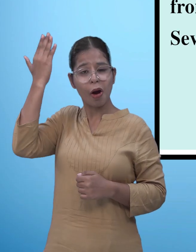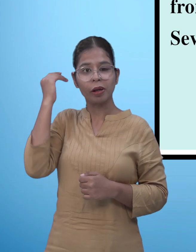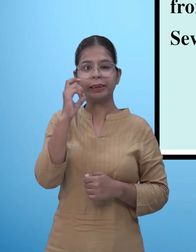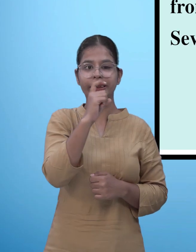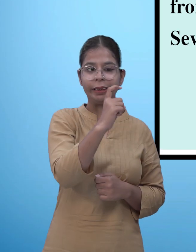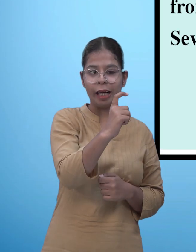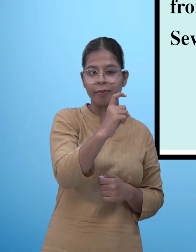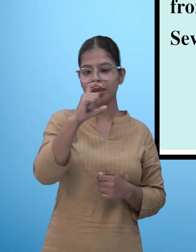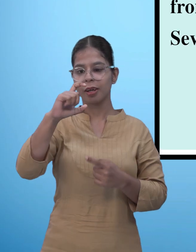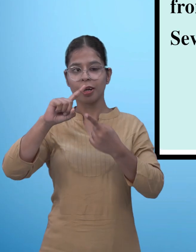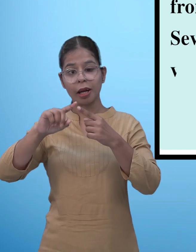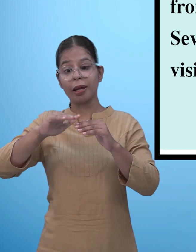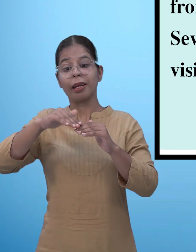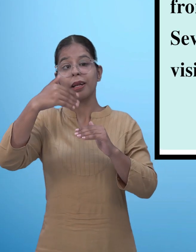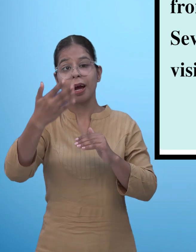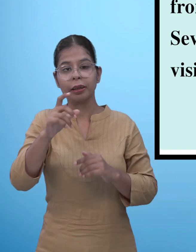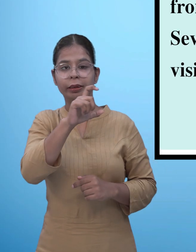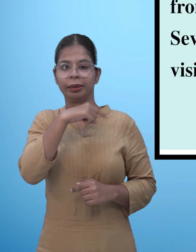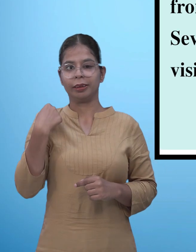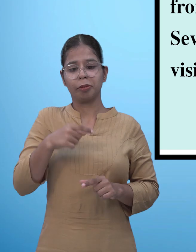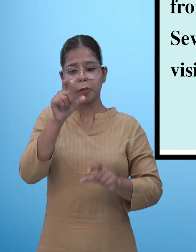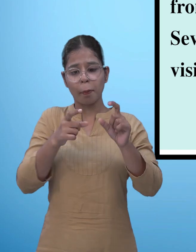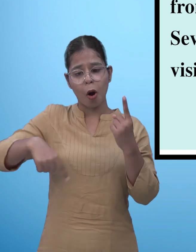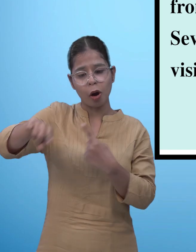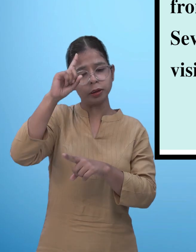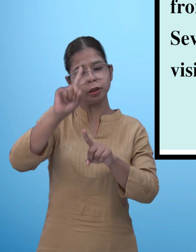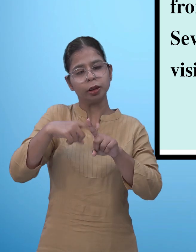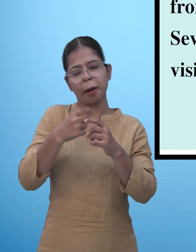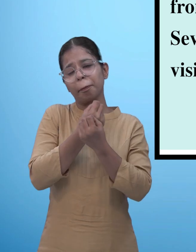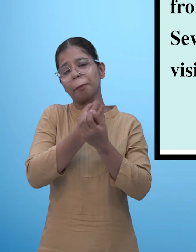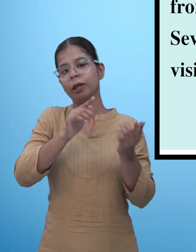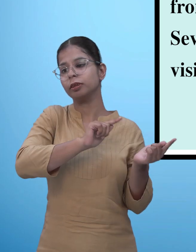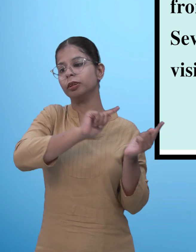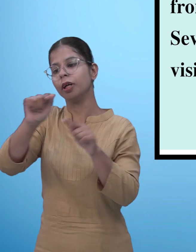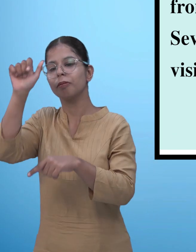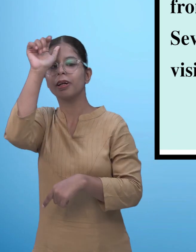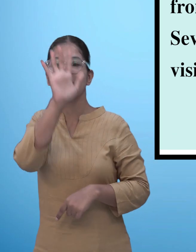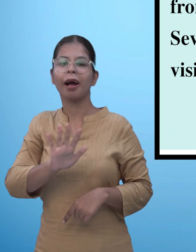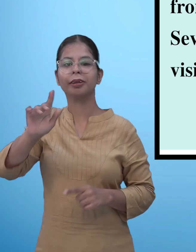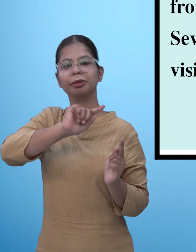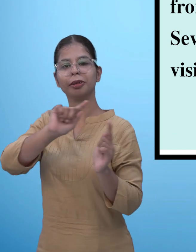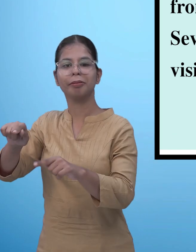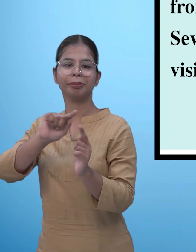Several other Chinese scholars visited India over the centuries.